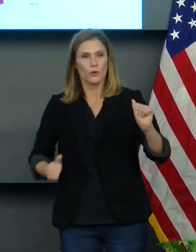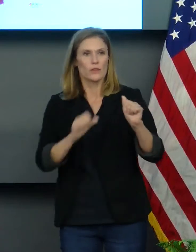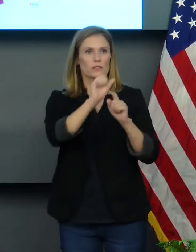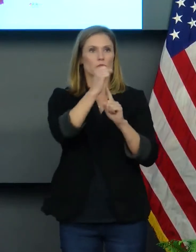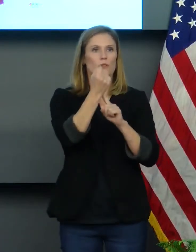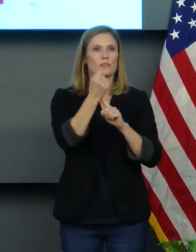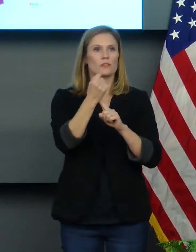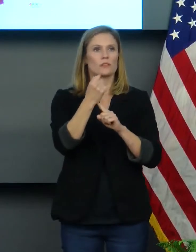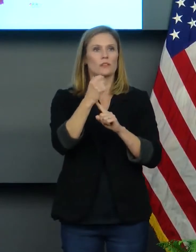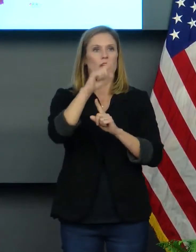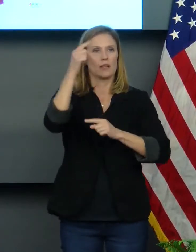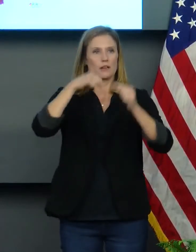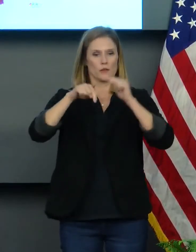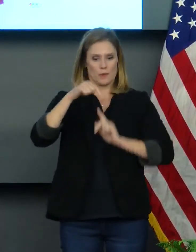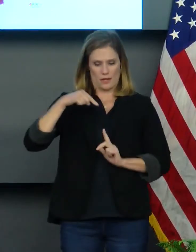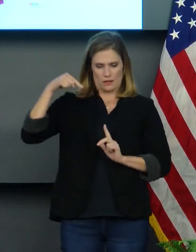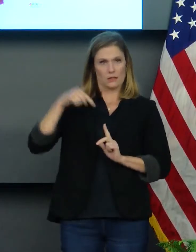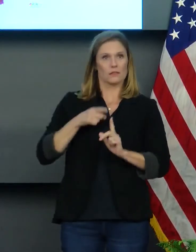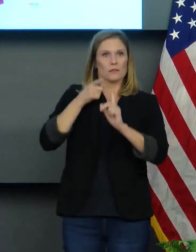reduce transmission.